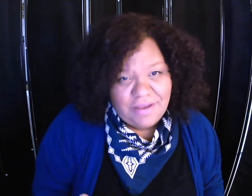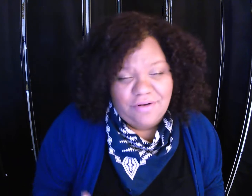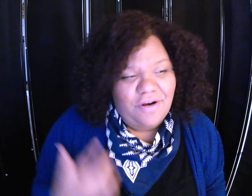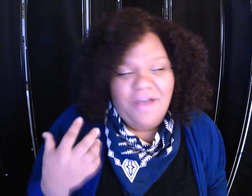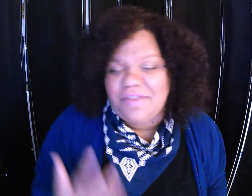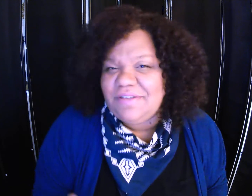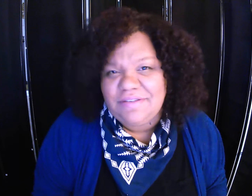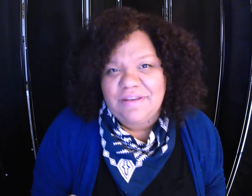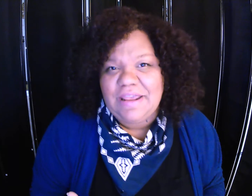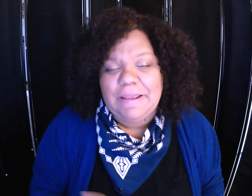her authenticity,